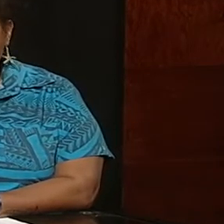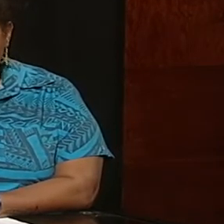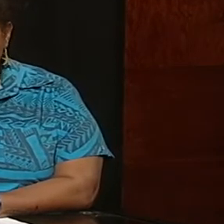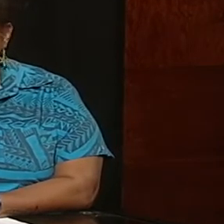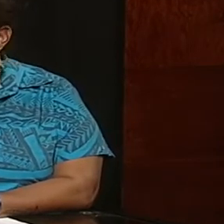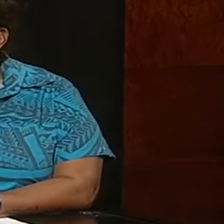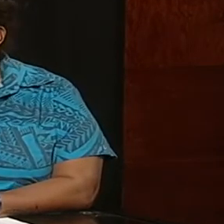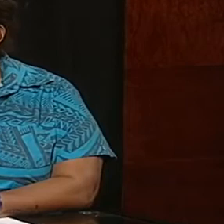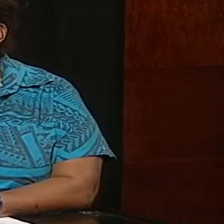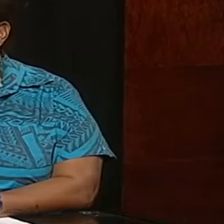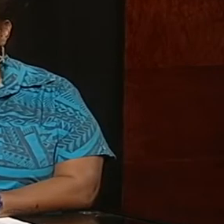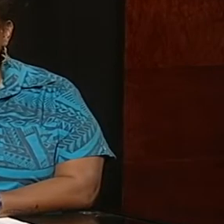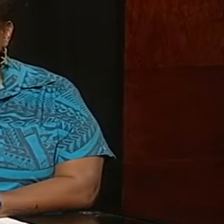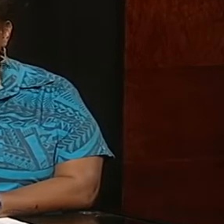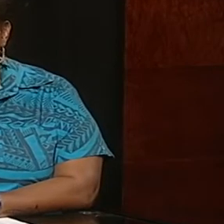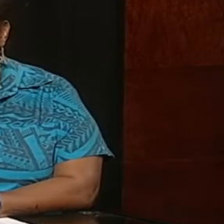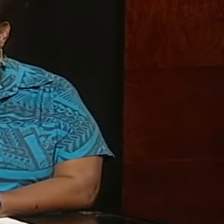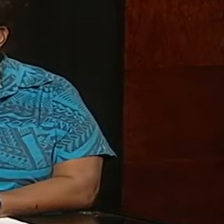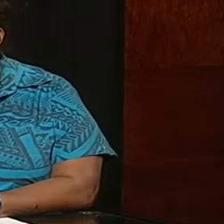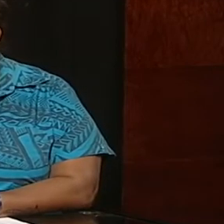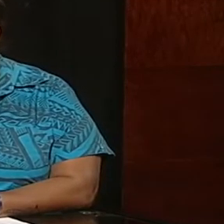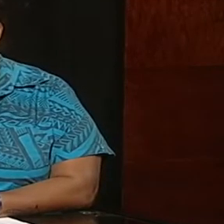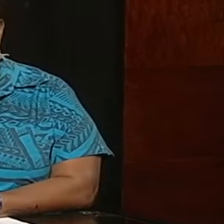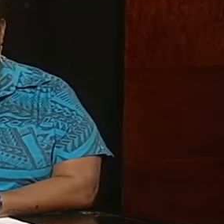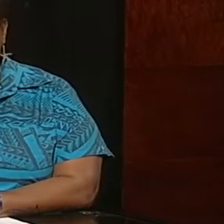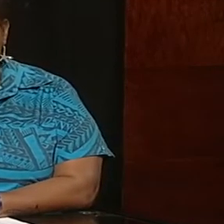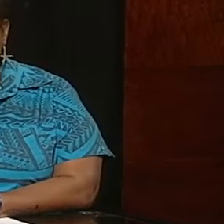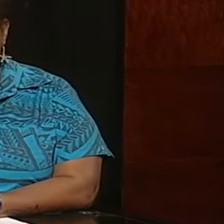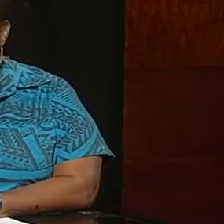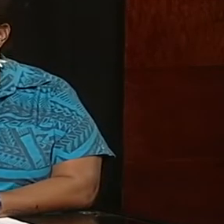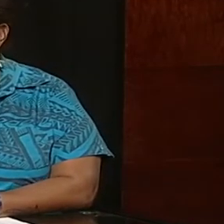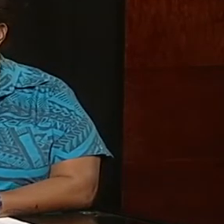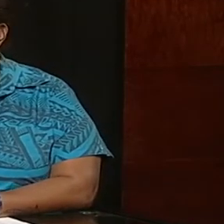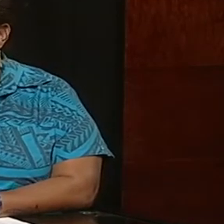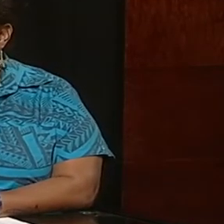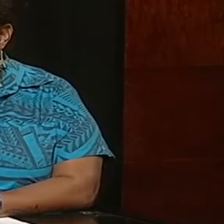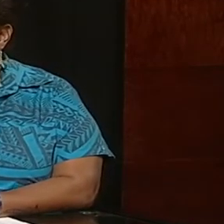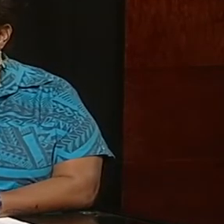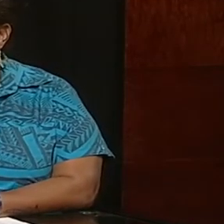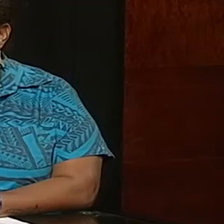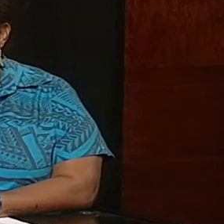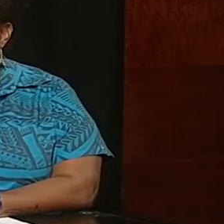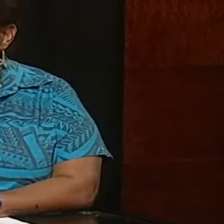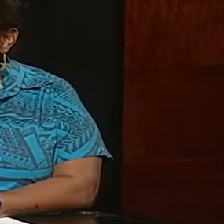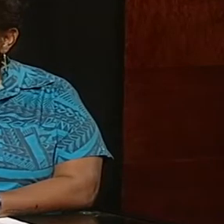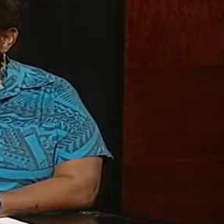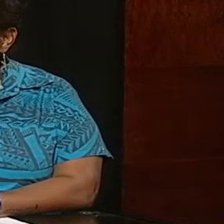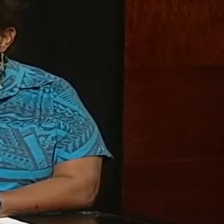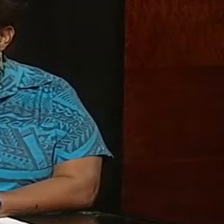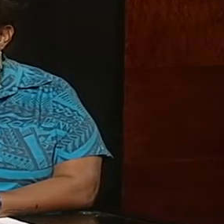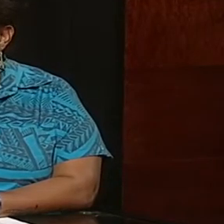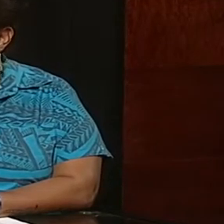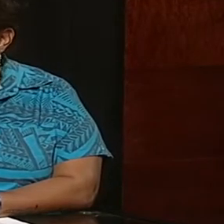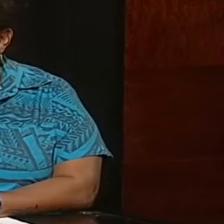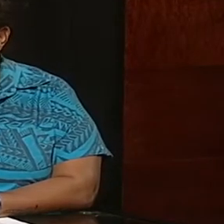public places, am right, but low walk blow legal call something or some golo by boy and a display. You know make him one good by